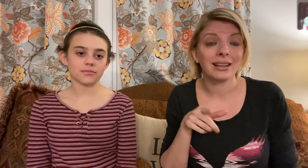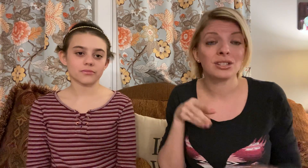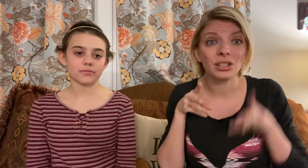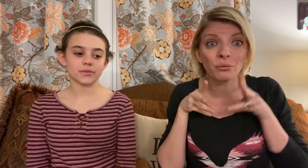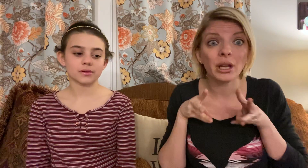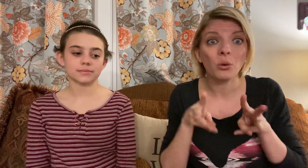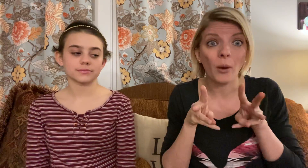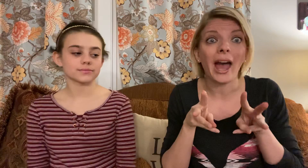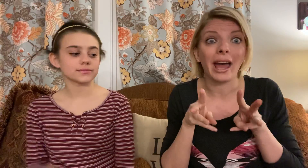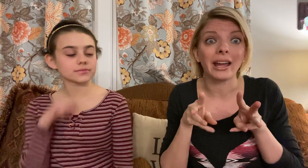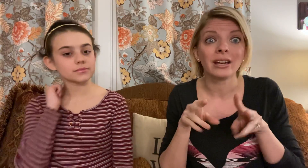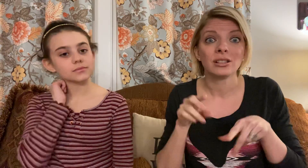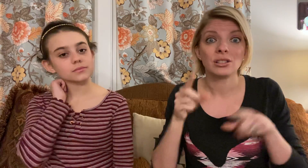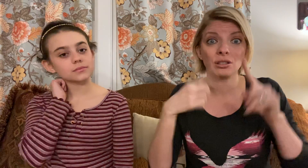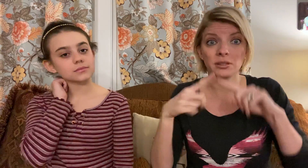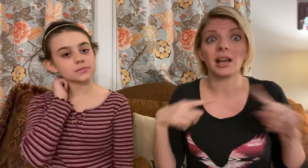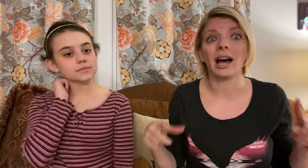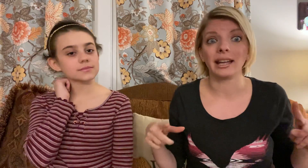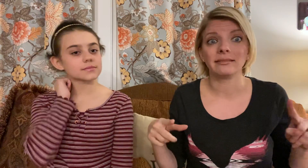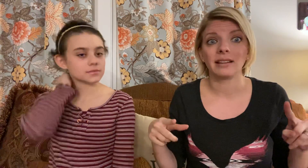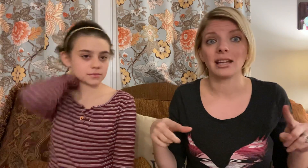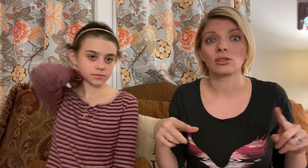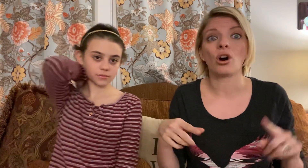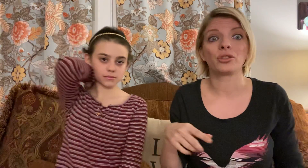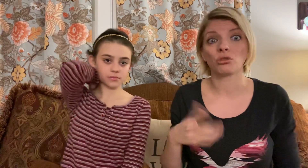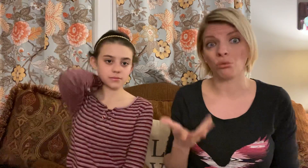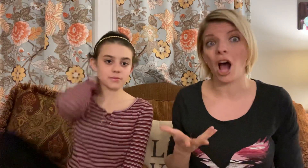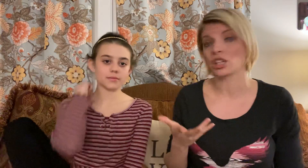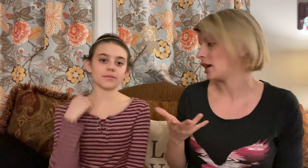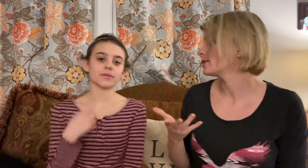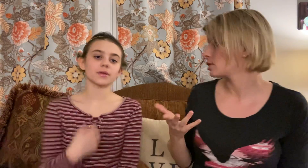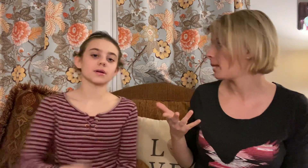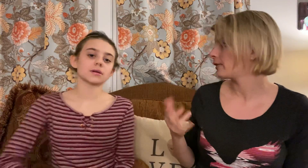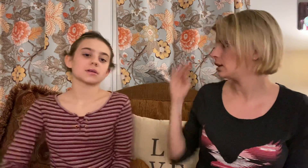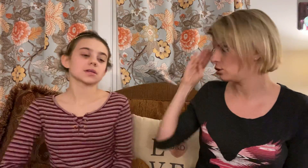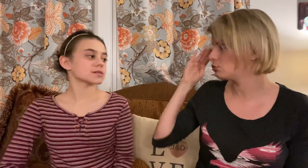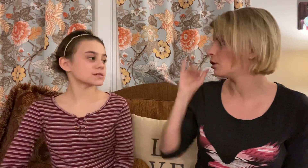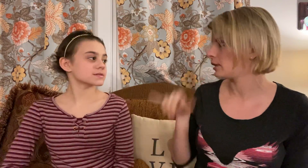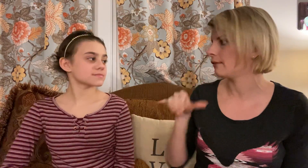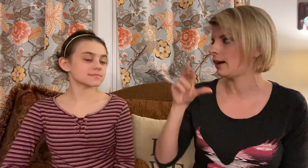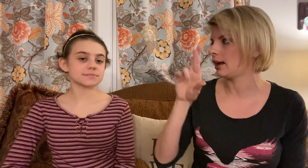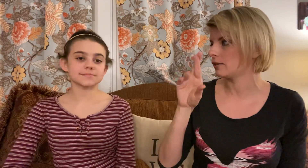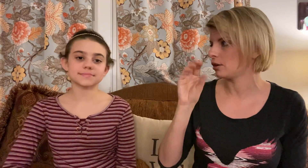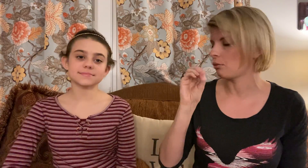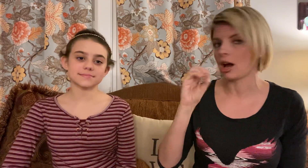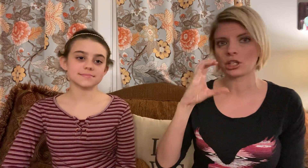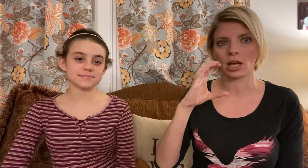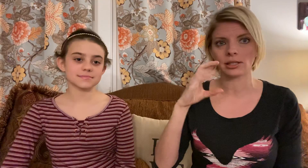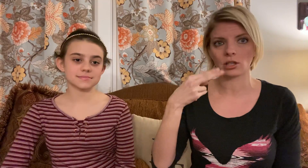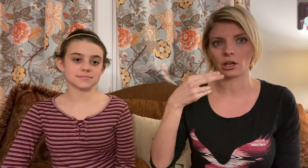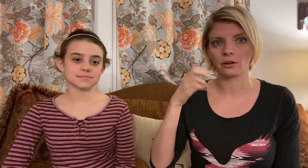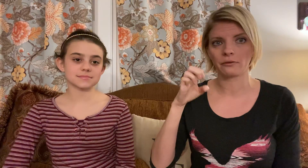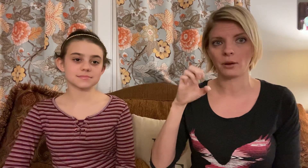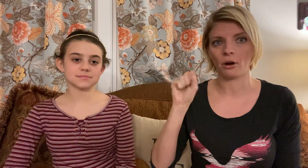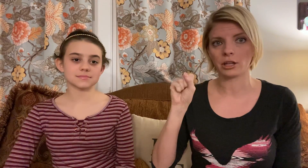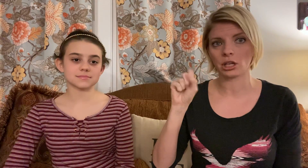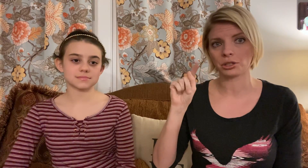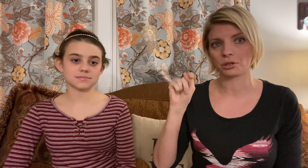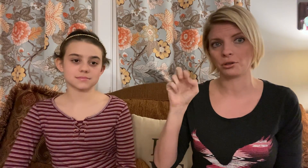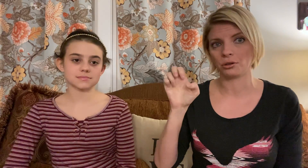a real way to do sign. It's called the Rochester method. You know that, right? The Rochester, from Rochester, New